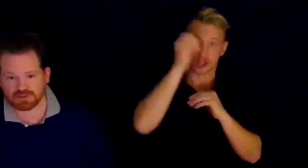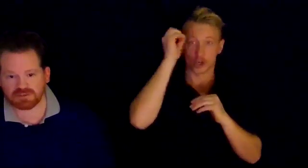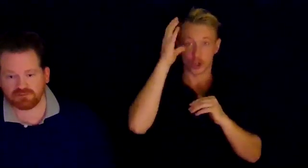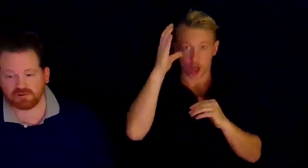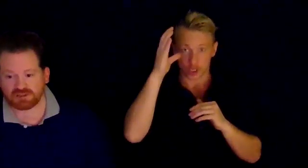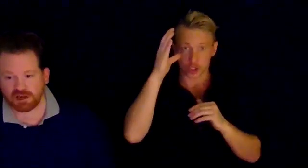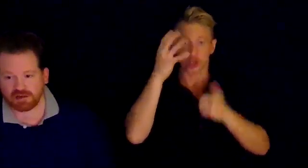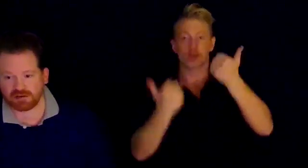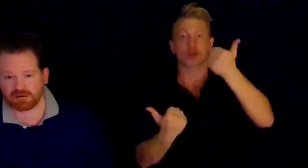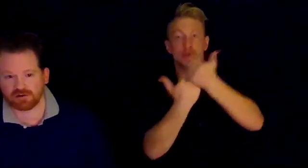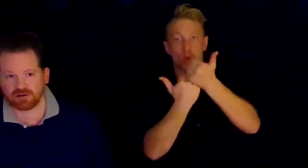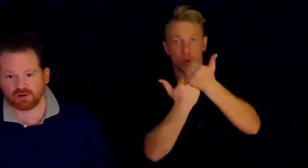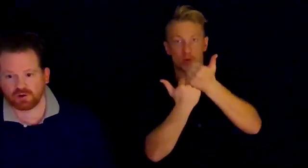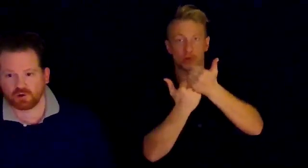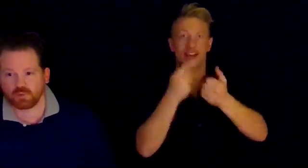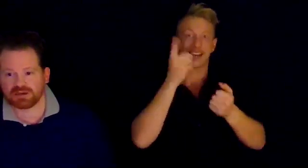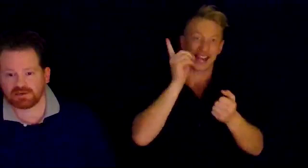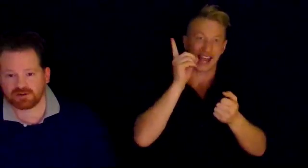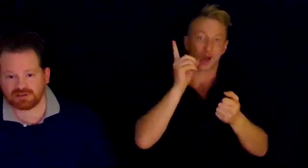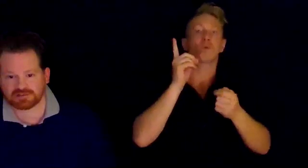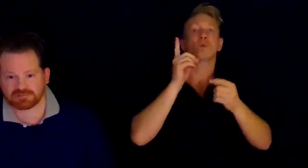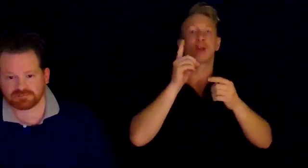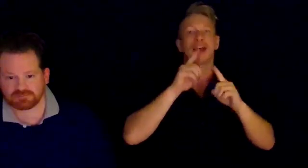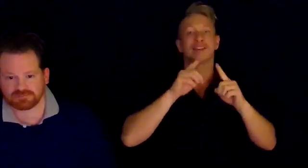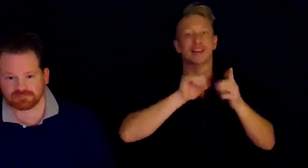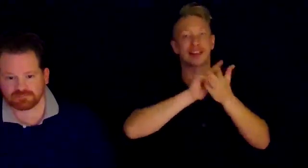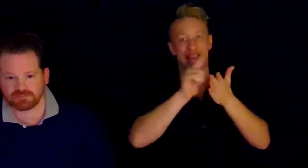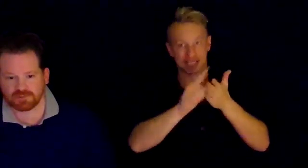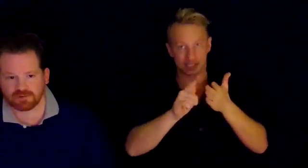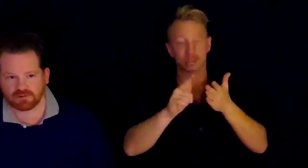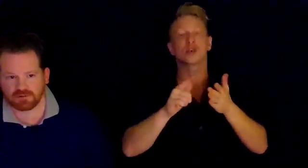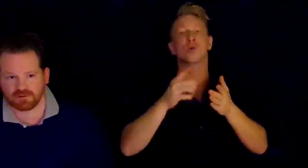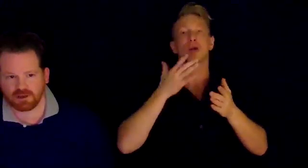possible supports in the future will increase.